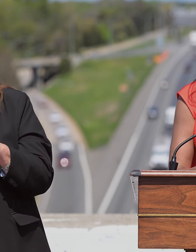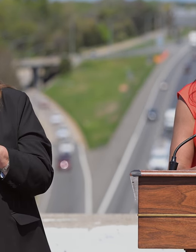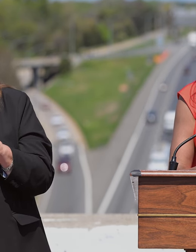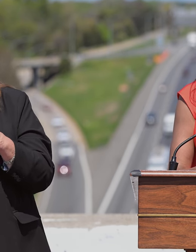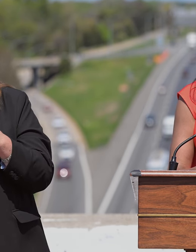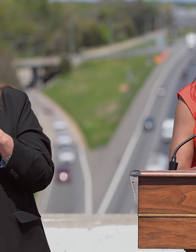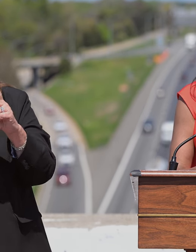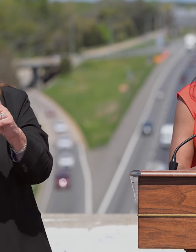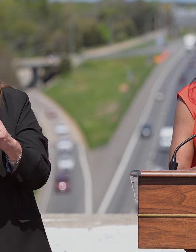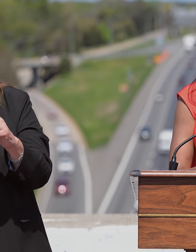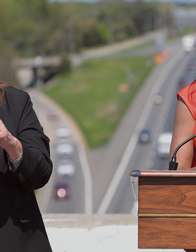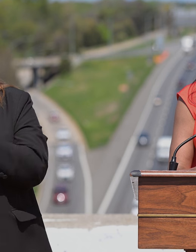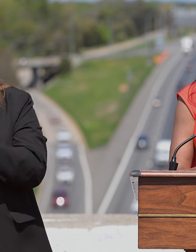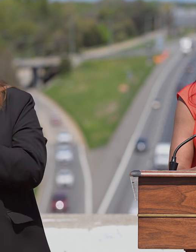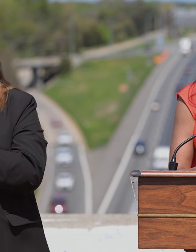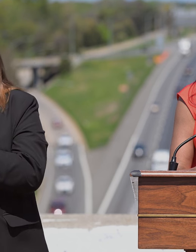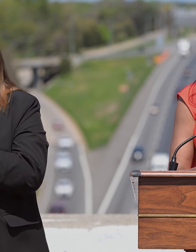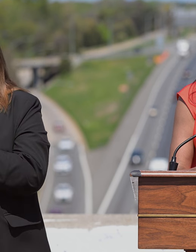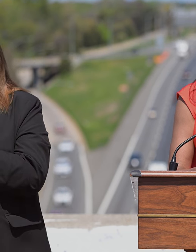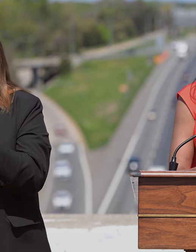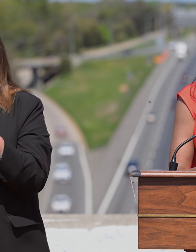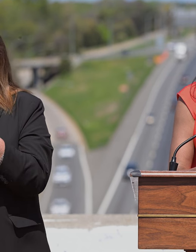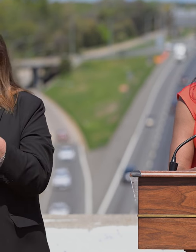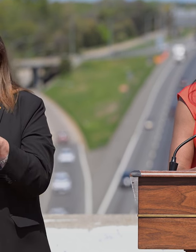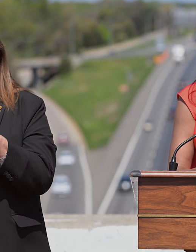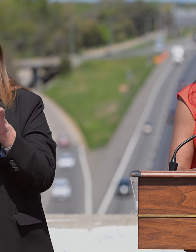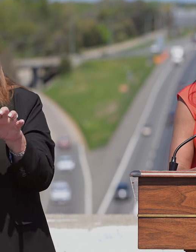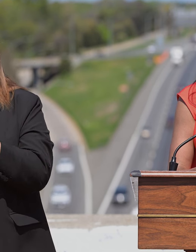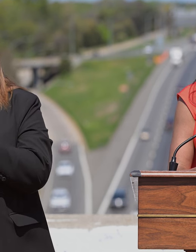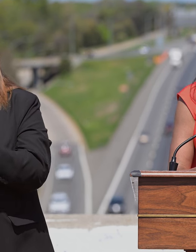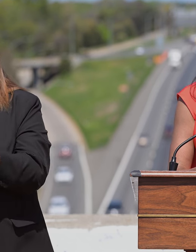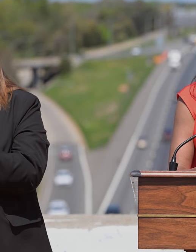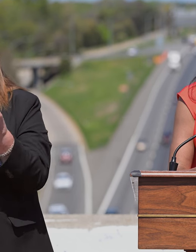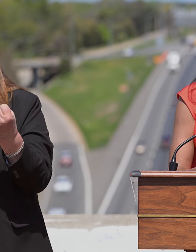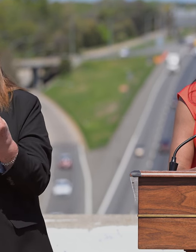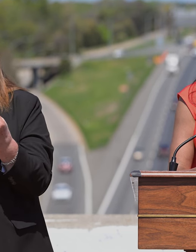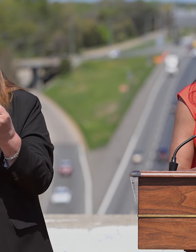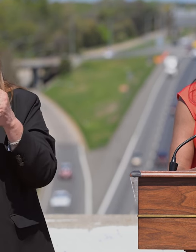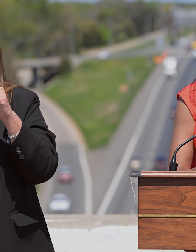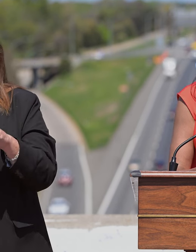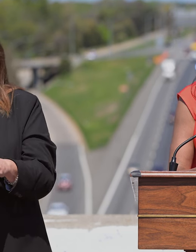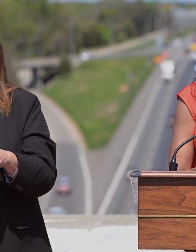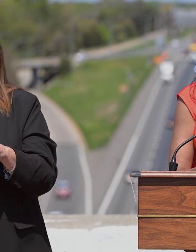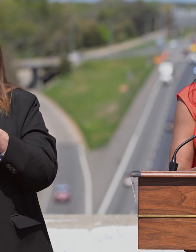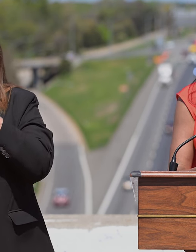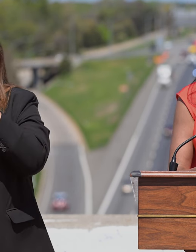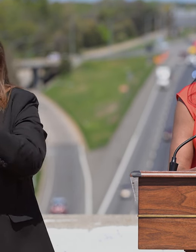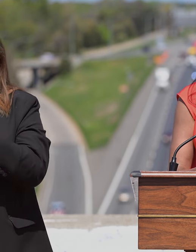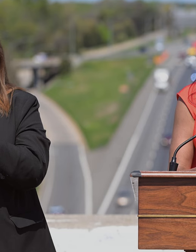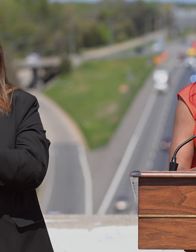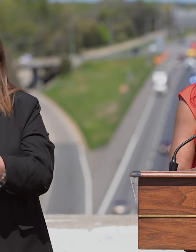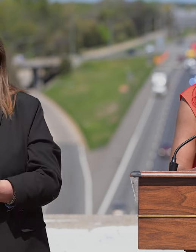mission that work zones are temporary, but actions behind the wheel can last